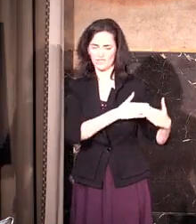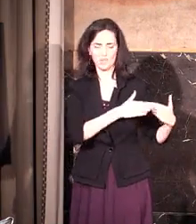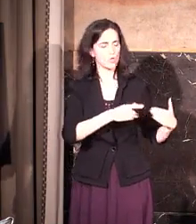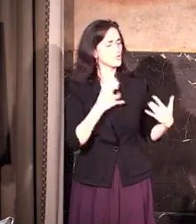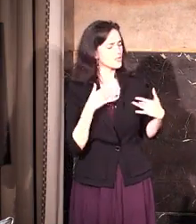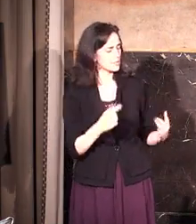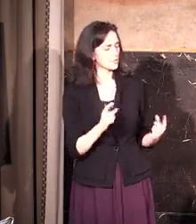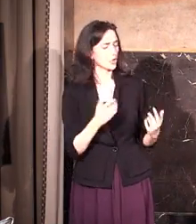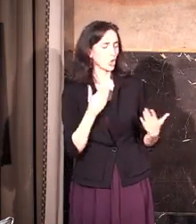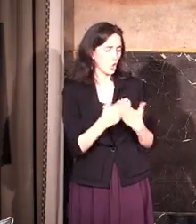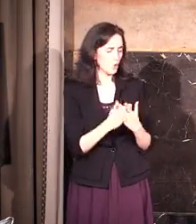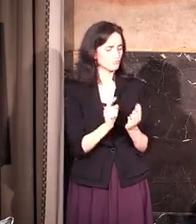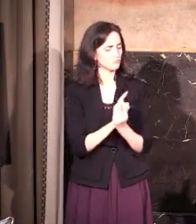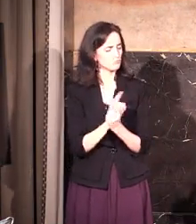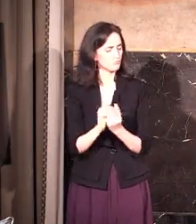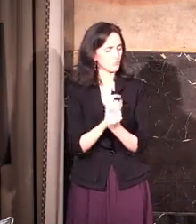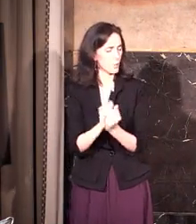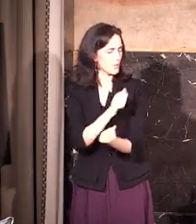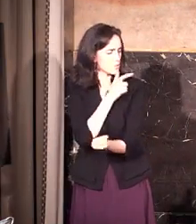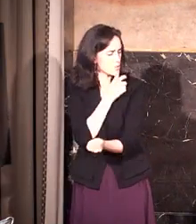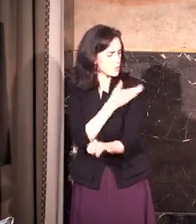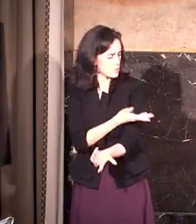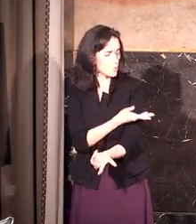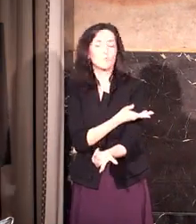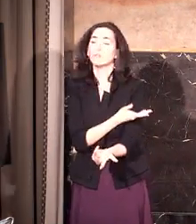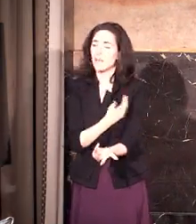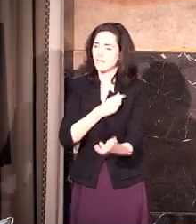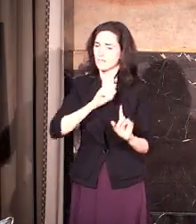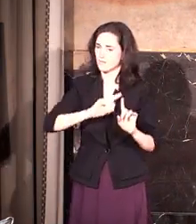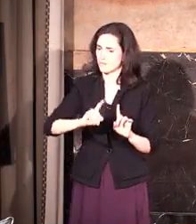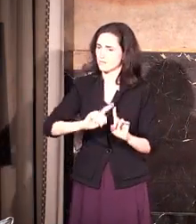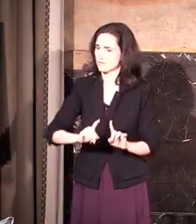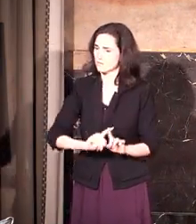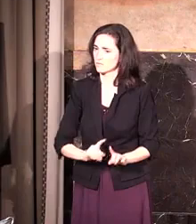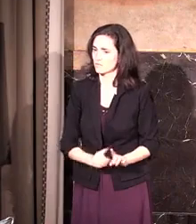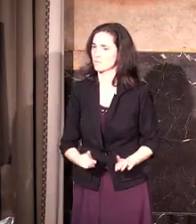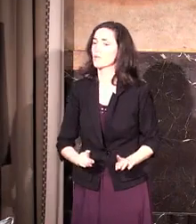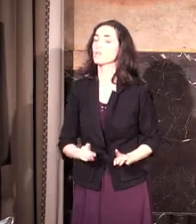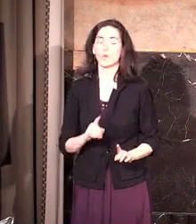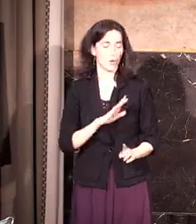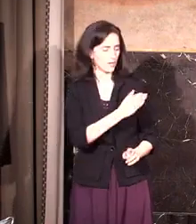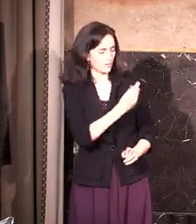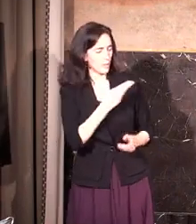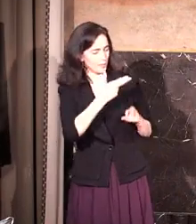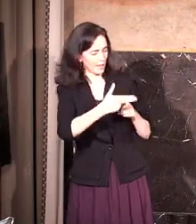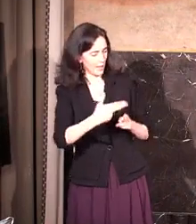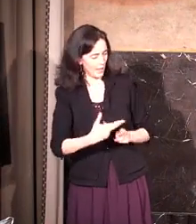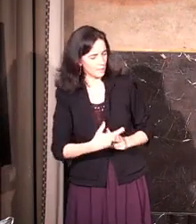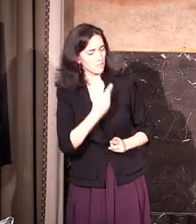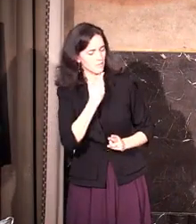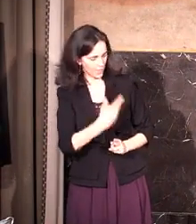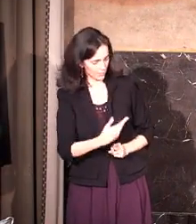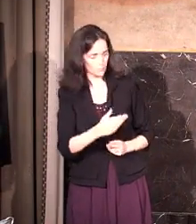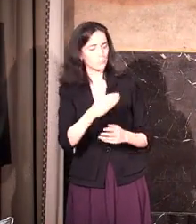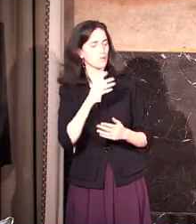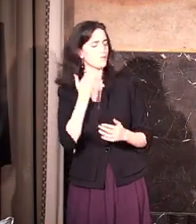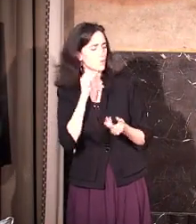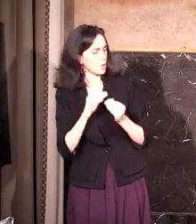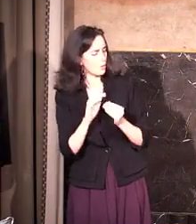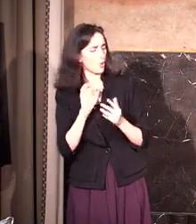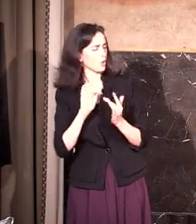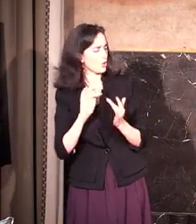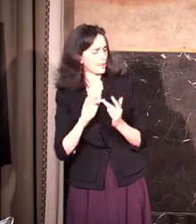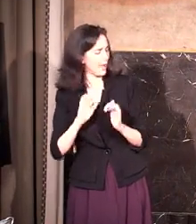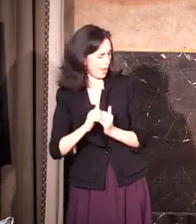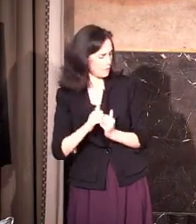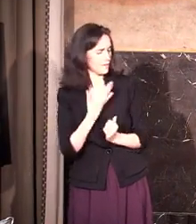you been in close contact with? And they have all these things that they have to learn. They then get those names and contact information as best they can.